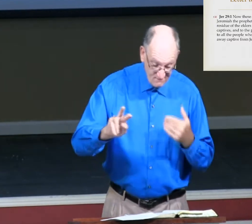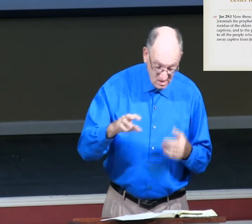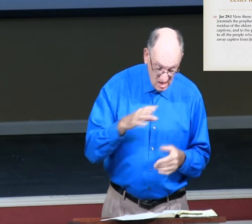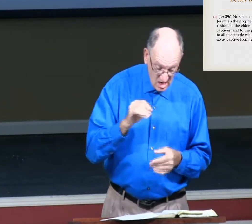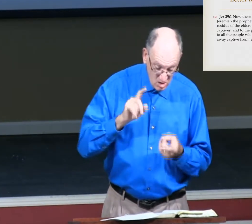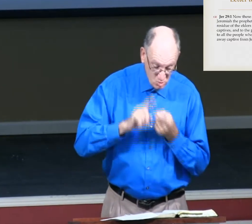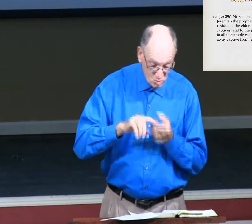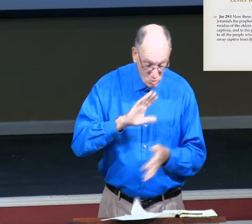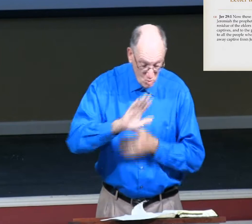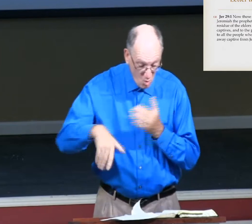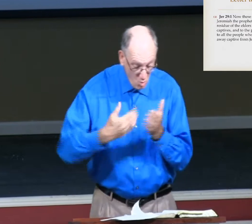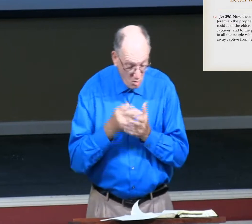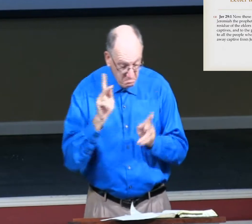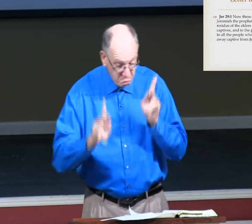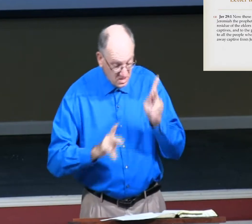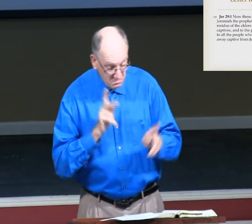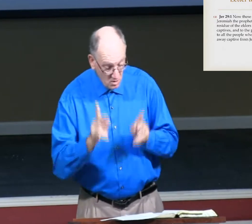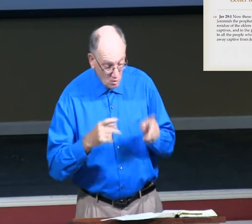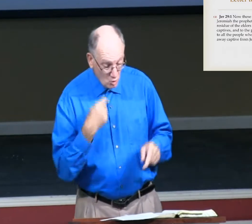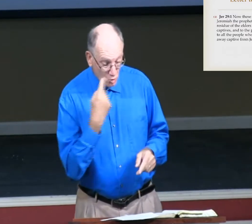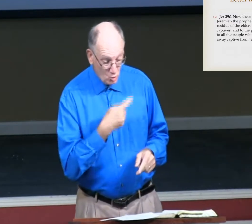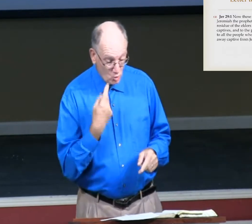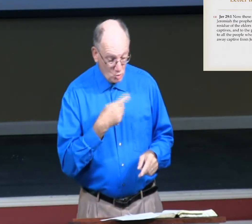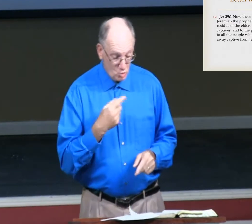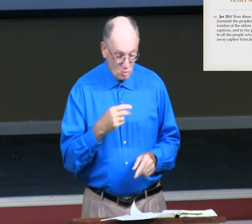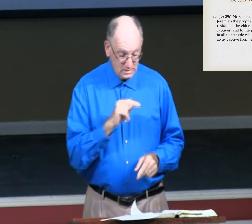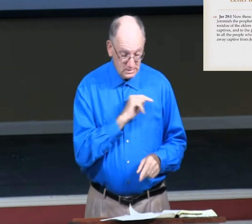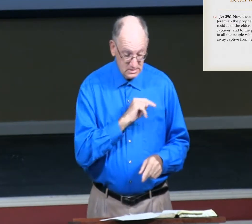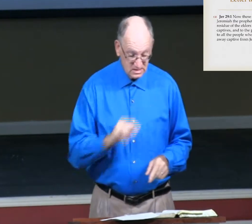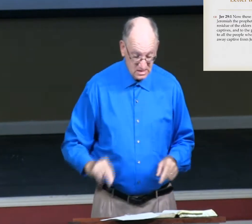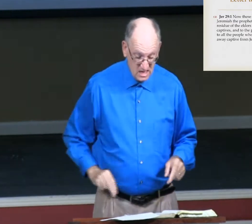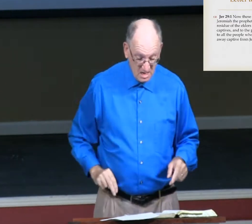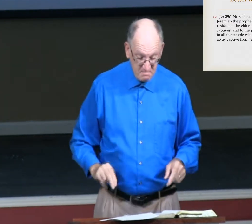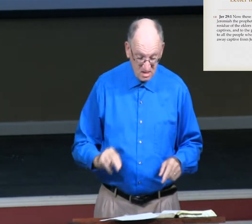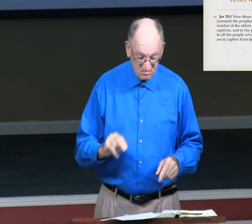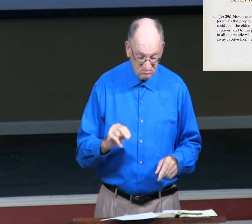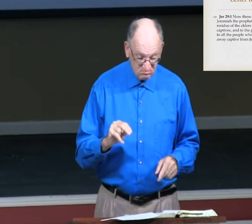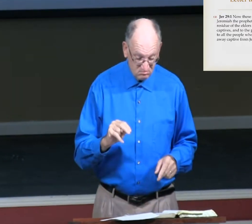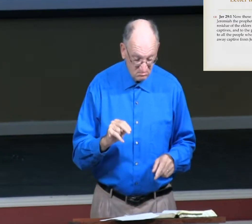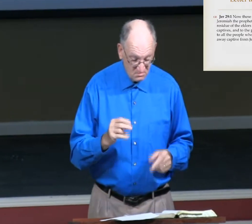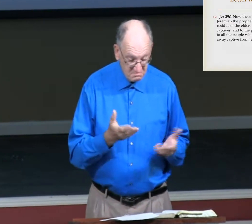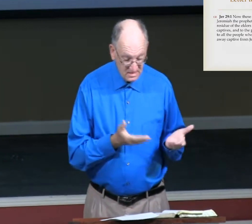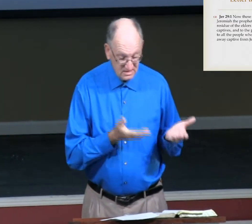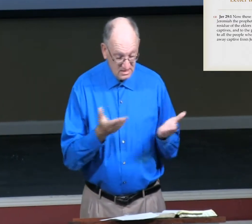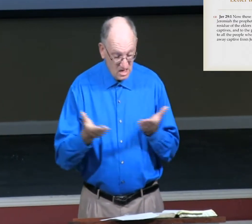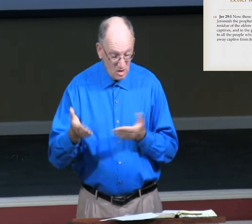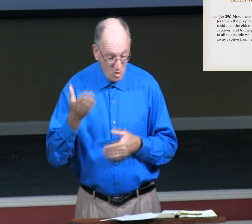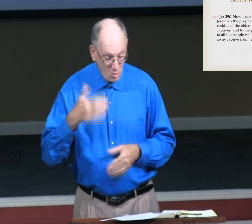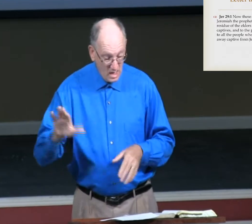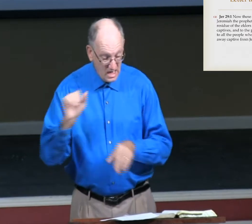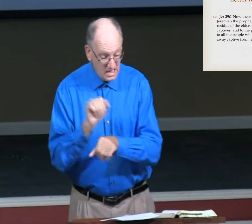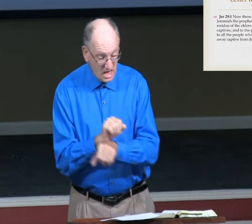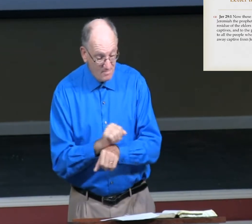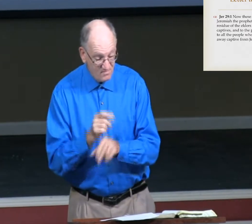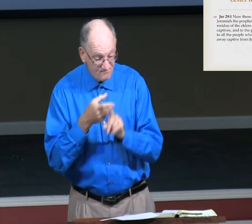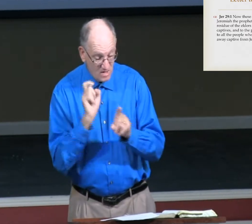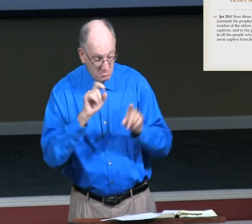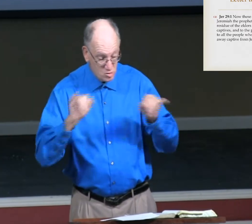the people who Nebuchadnezzar had carried away captive from Jerusalem to Babylon.